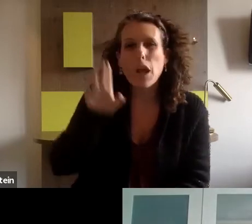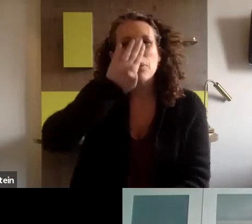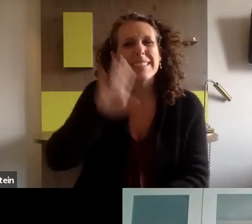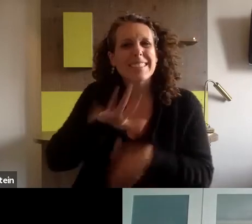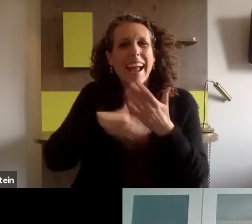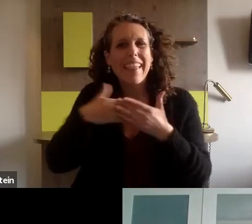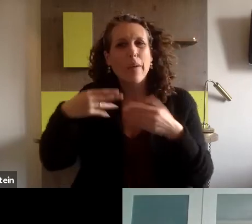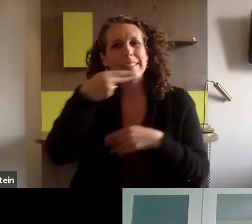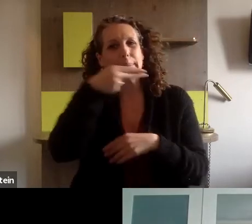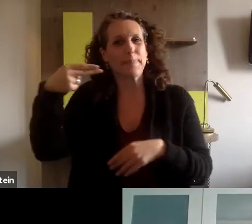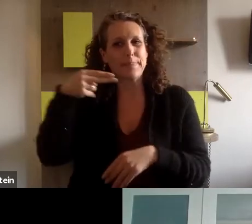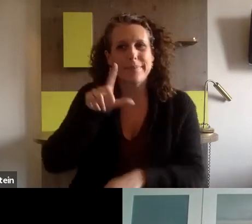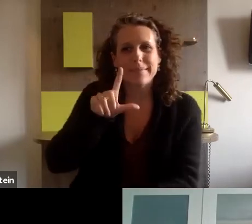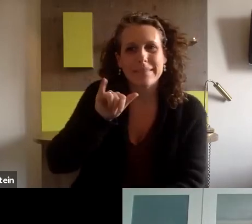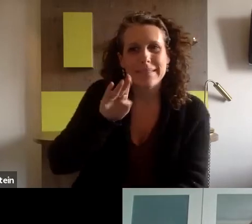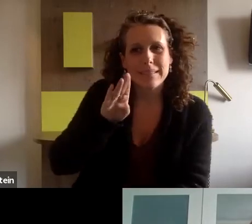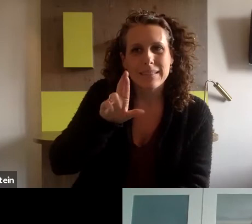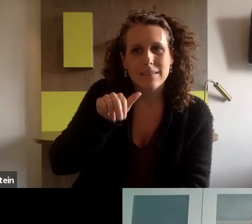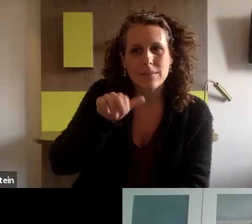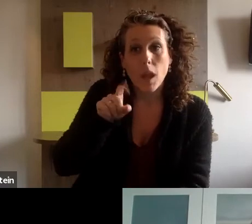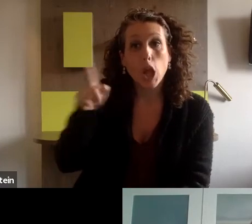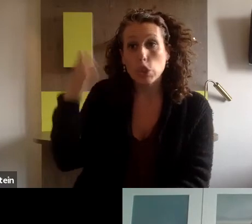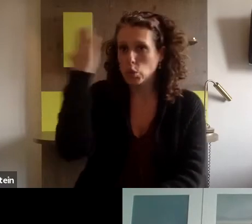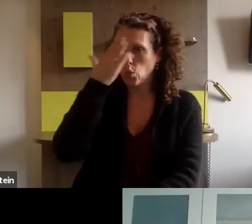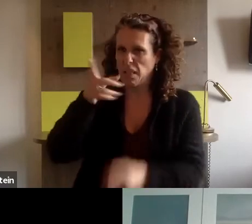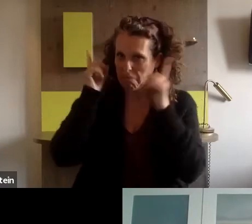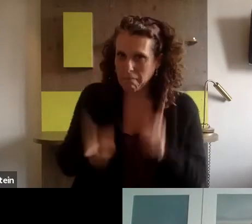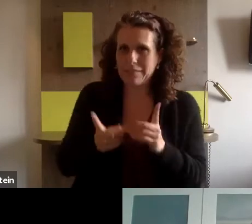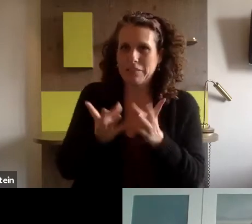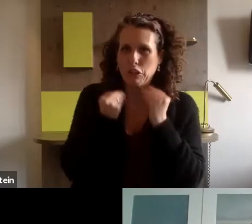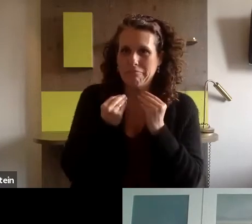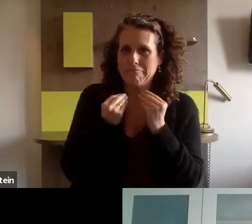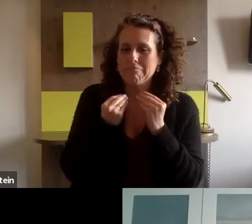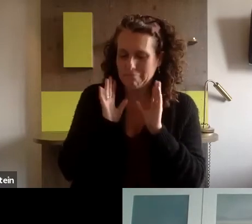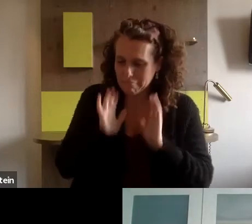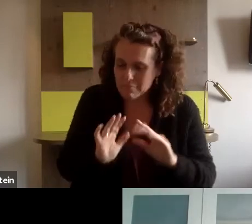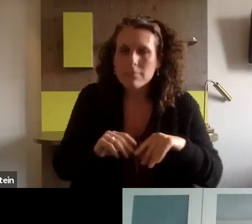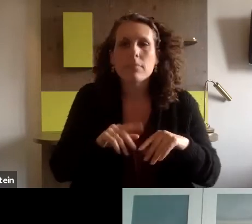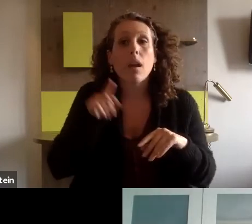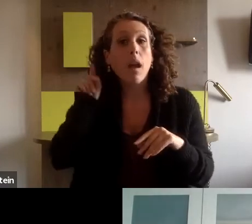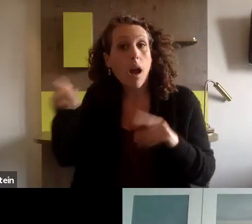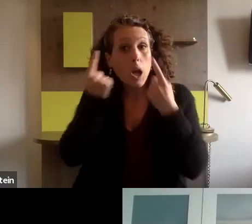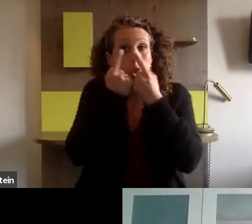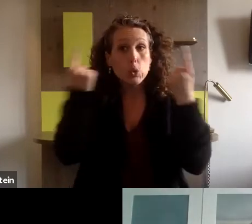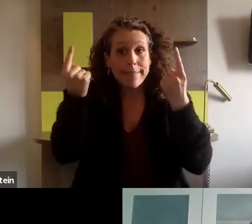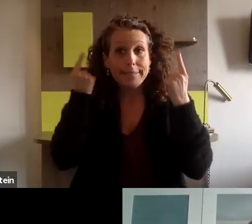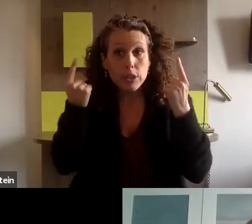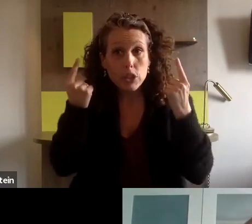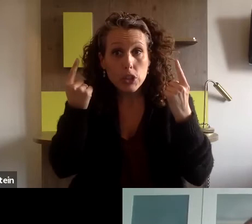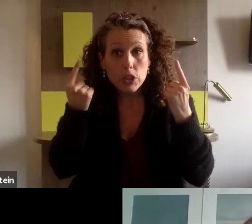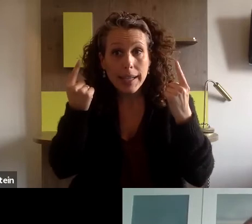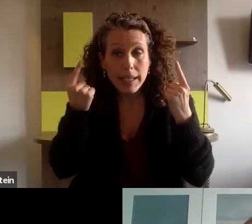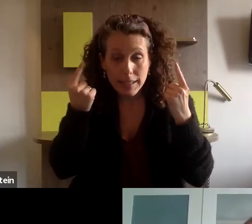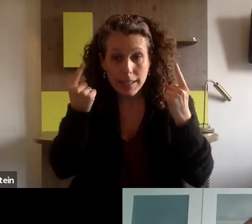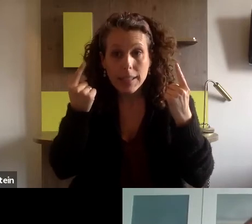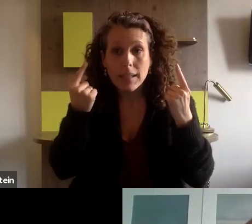language, which is compulsory in schools. In the university where Gladys works,